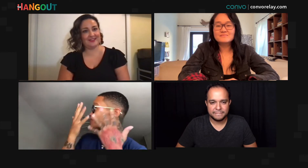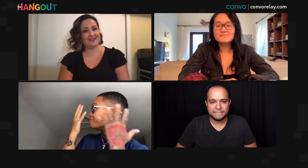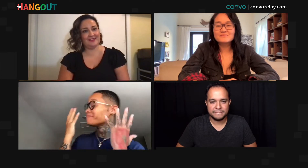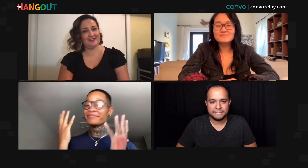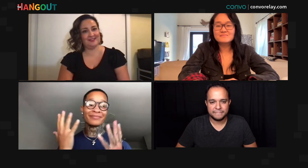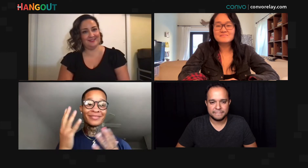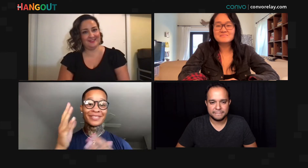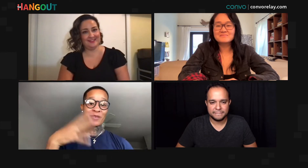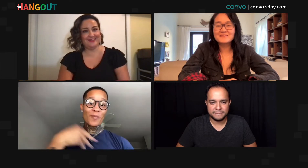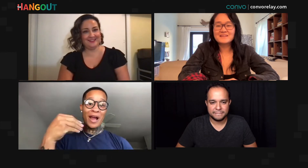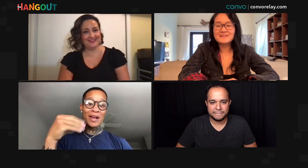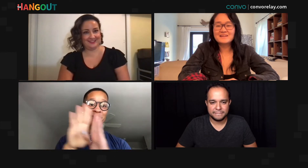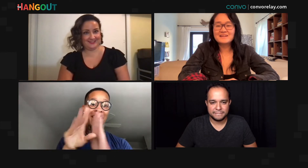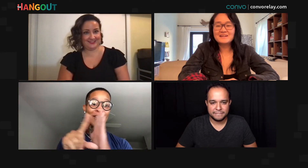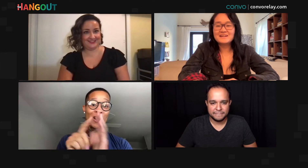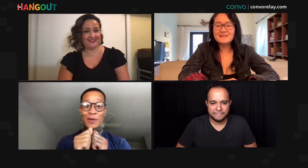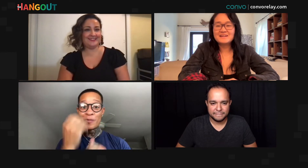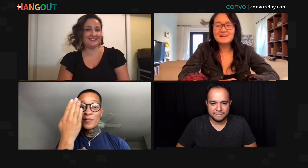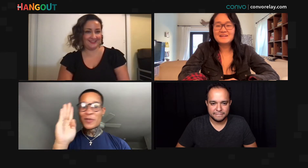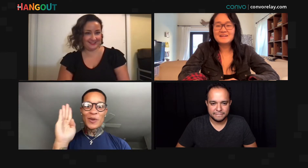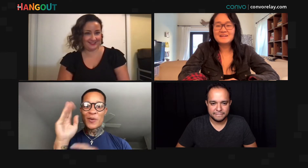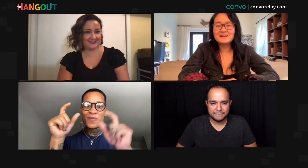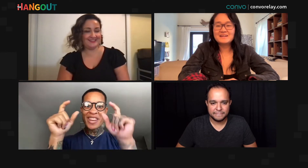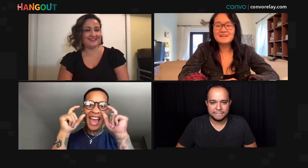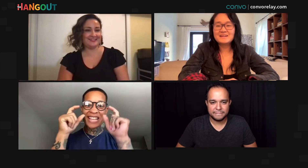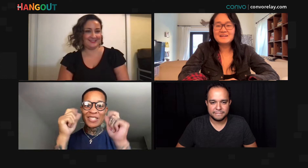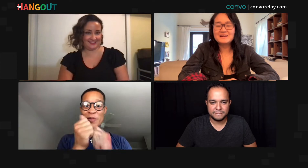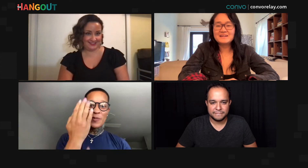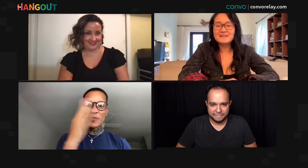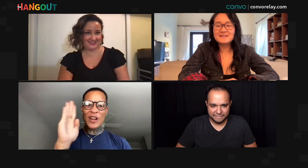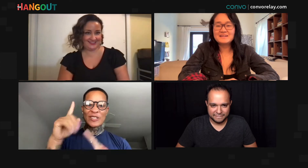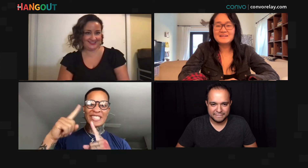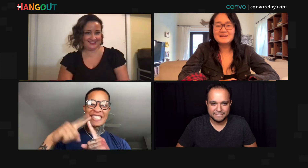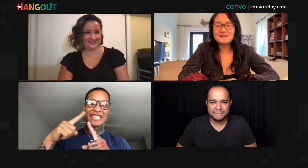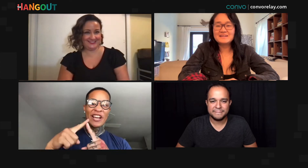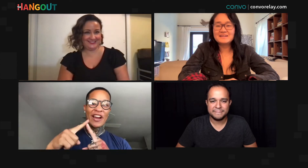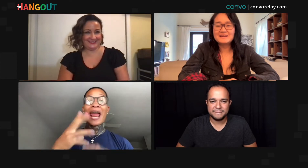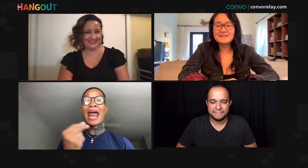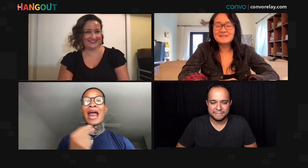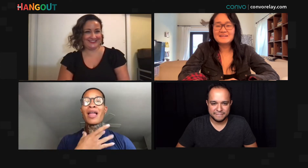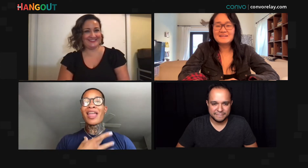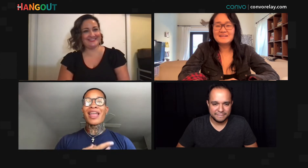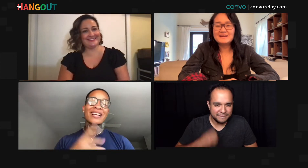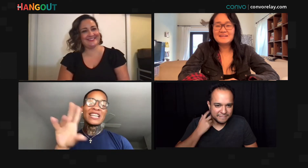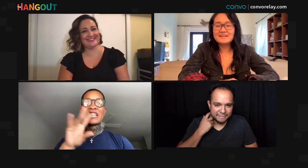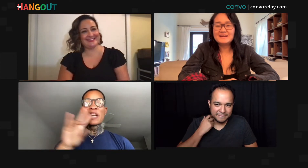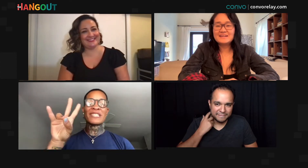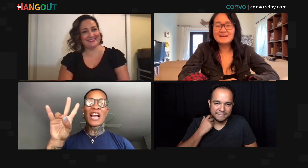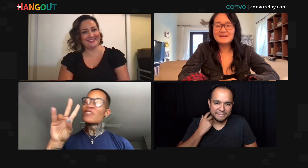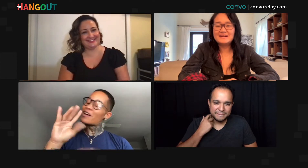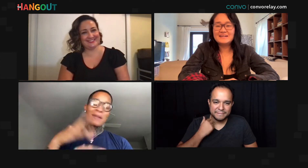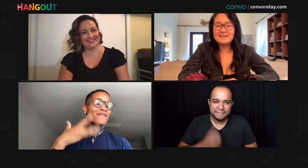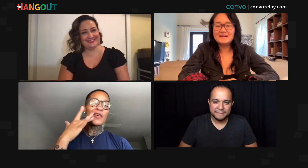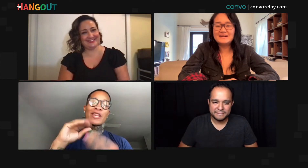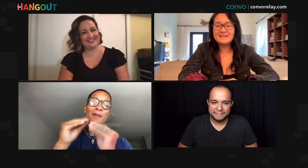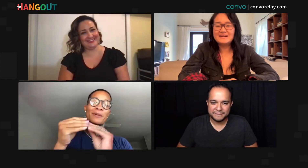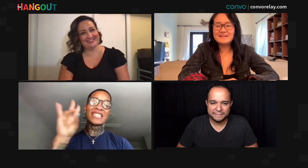Hi, I'm Dre Hollingsworth. I'm African American. I have a white background with blue glasses and a blue t-shirt. And